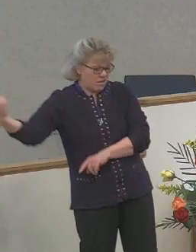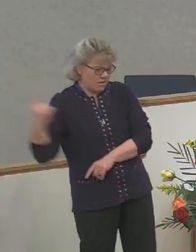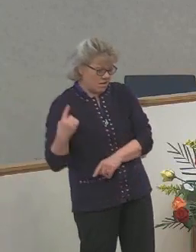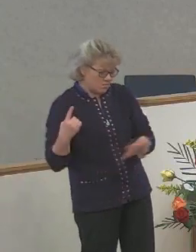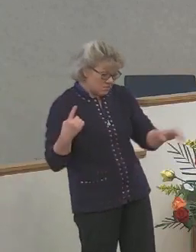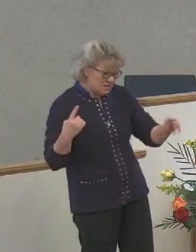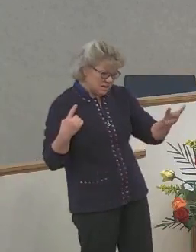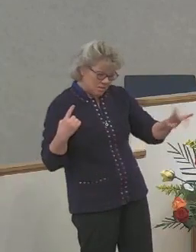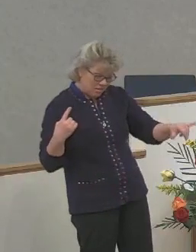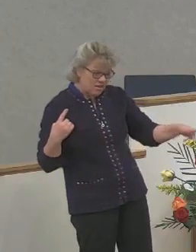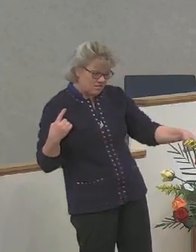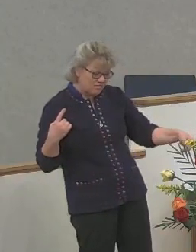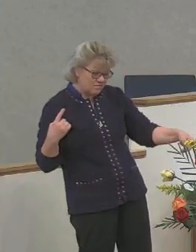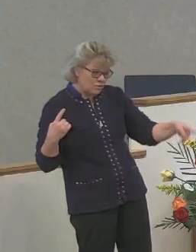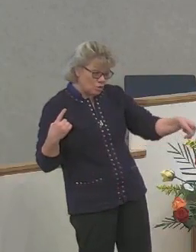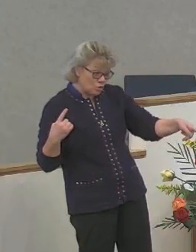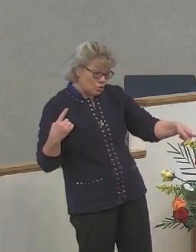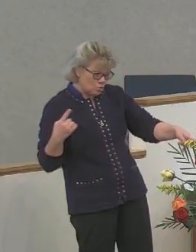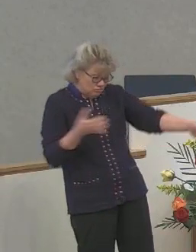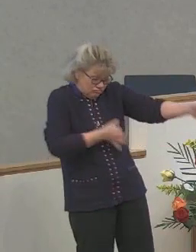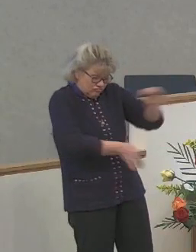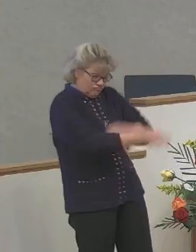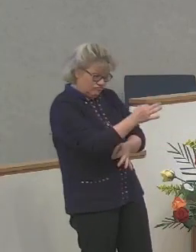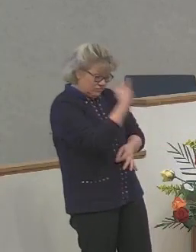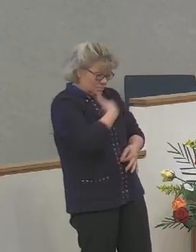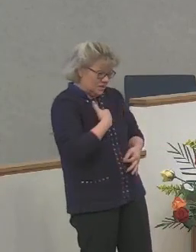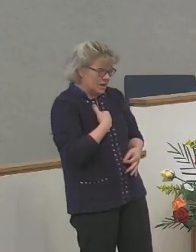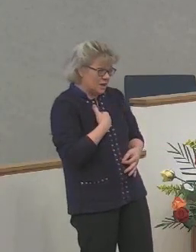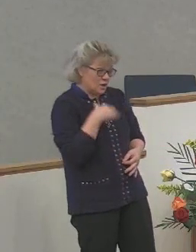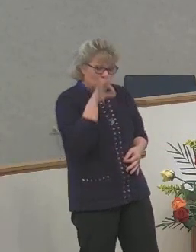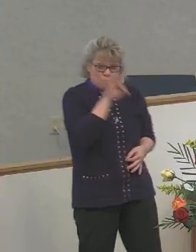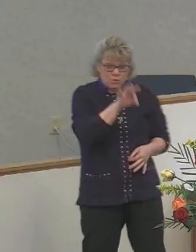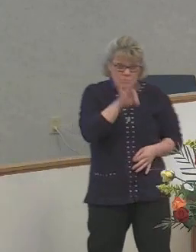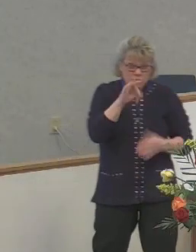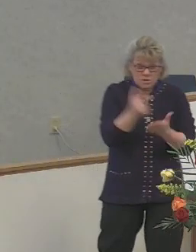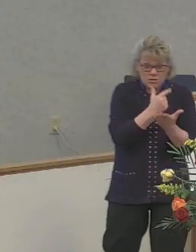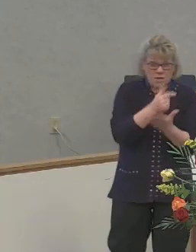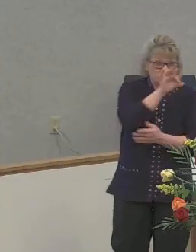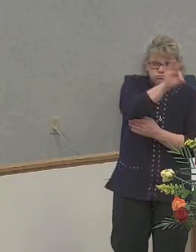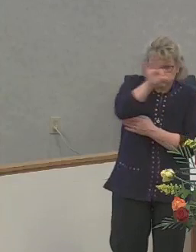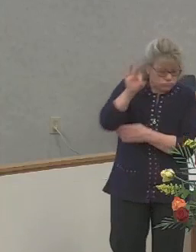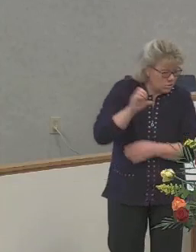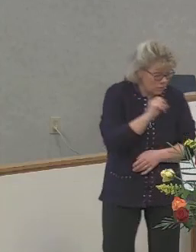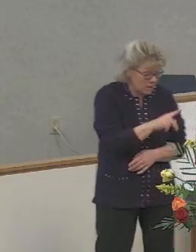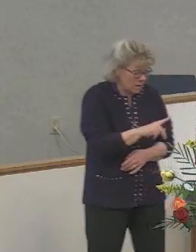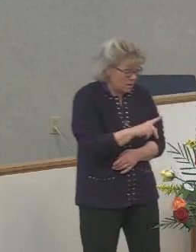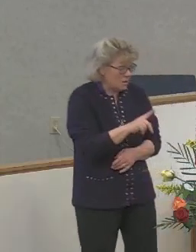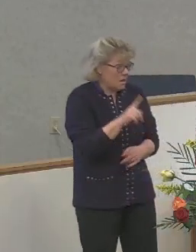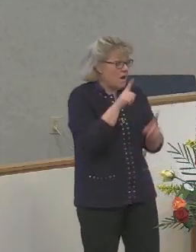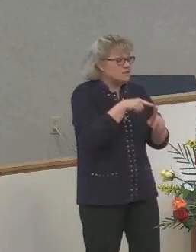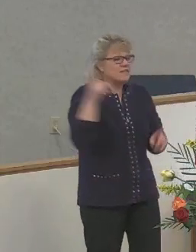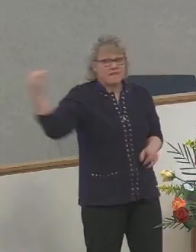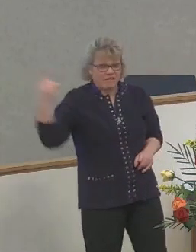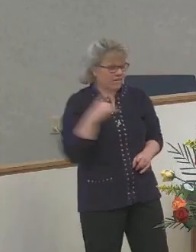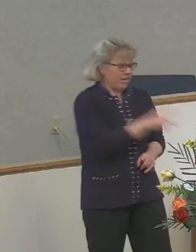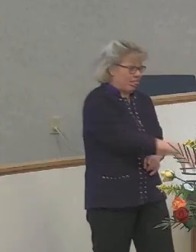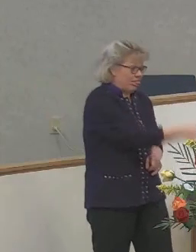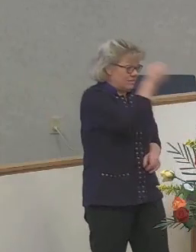Timothy, you take my place in preaching the gospel until they come for you to kill